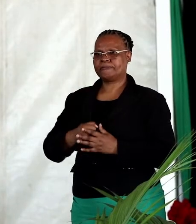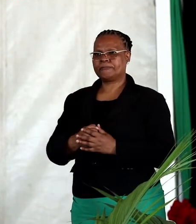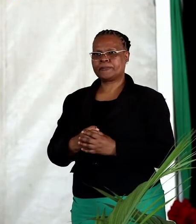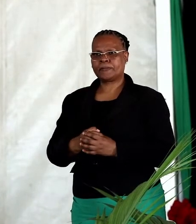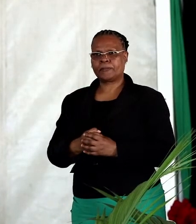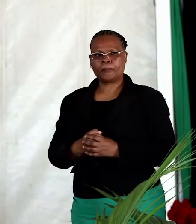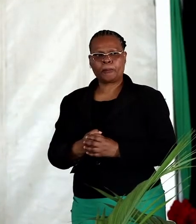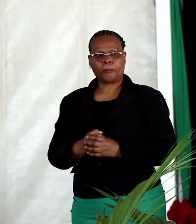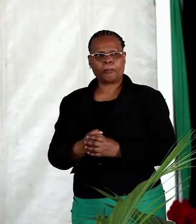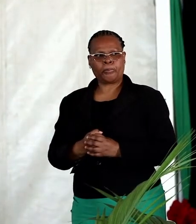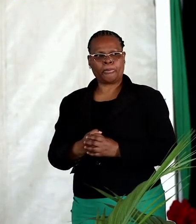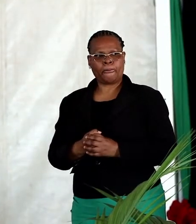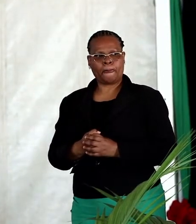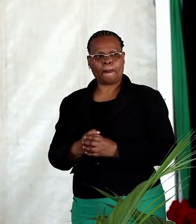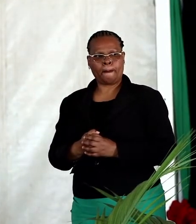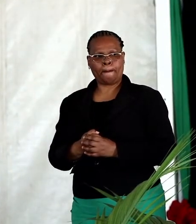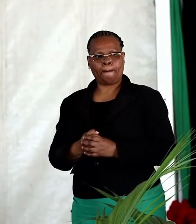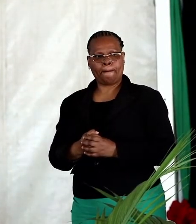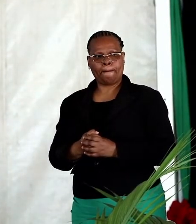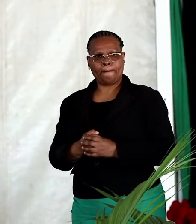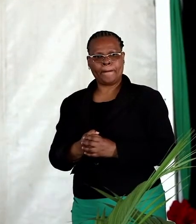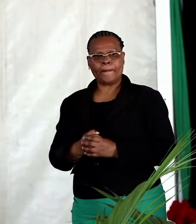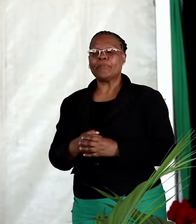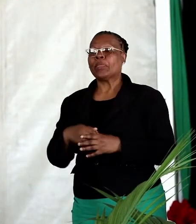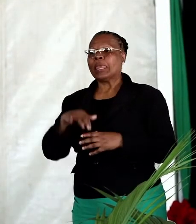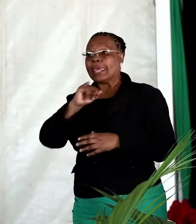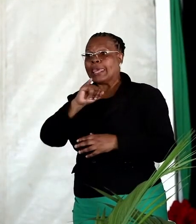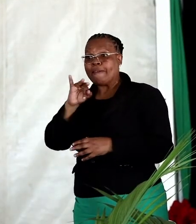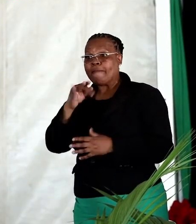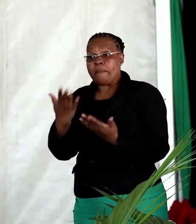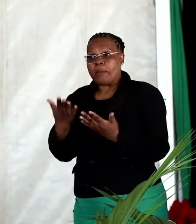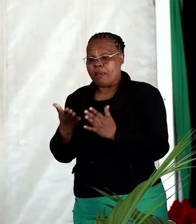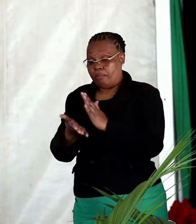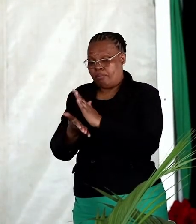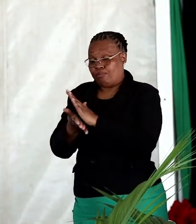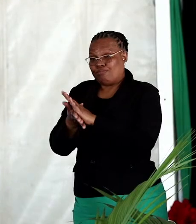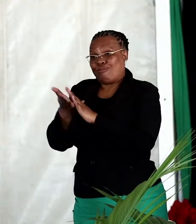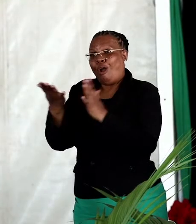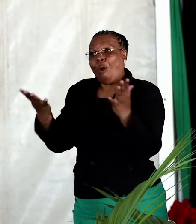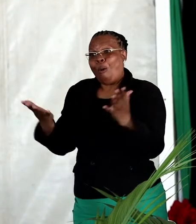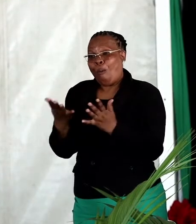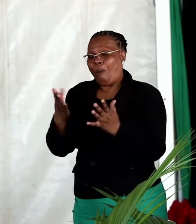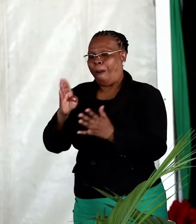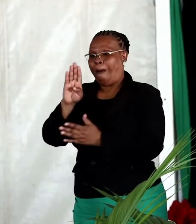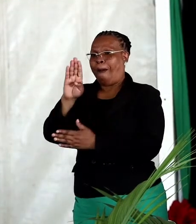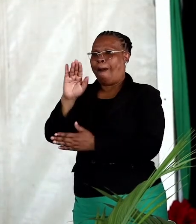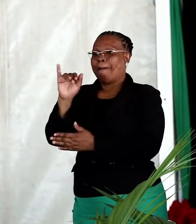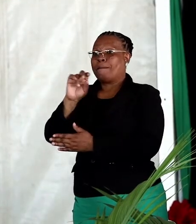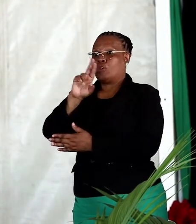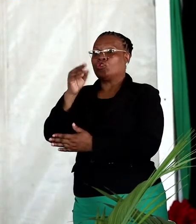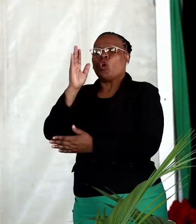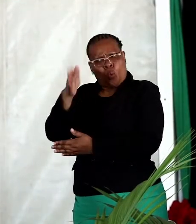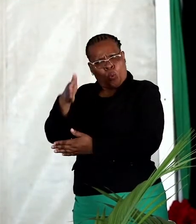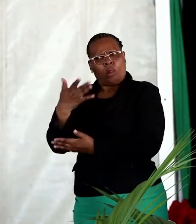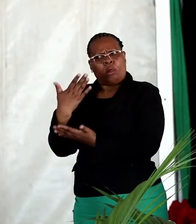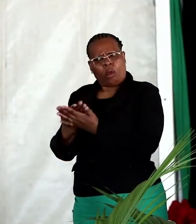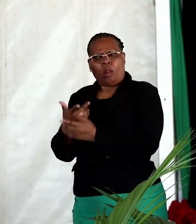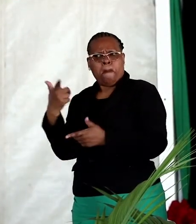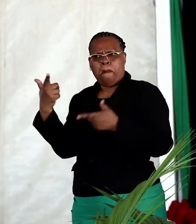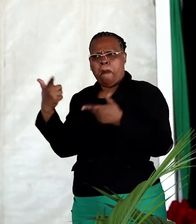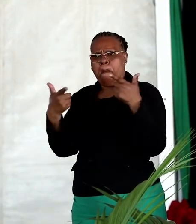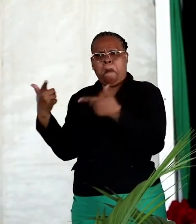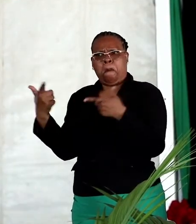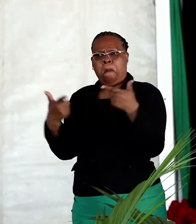if you go to Bhisho, then you are going to be shot. But they did that. They decided